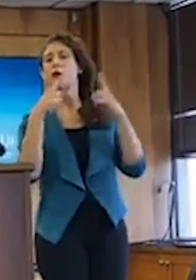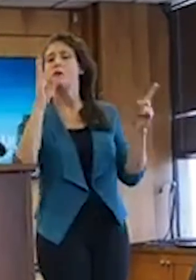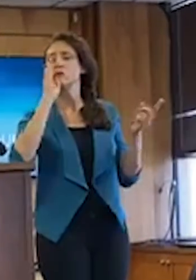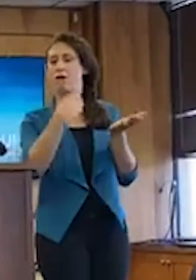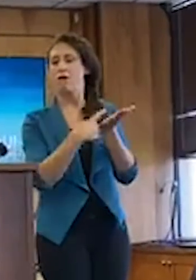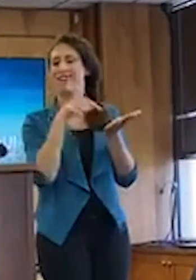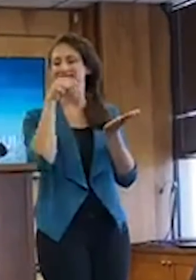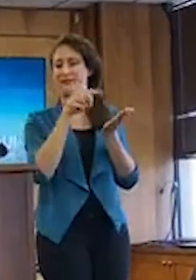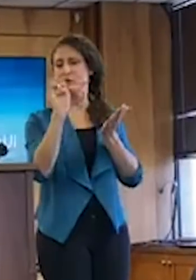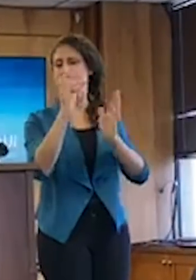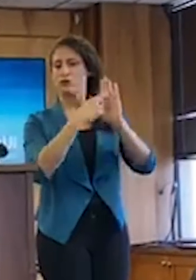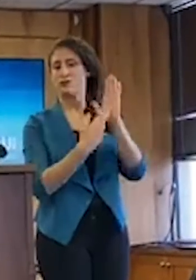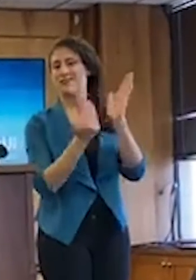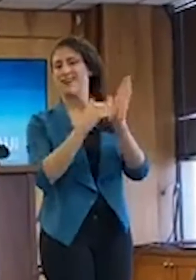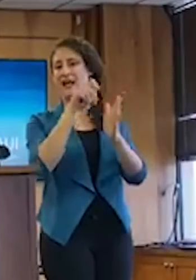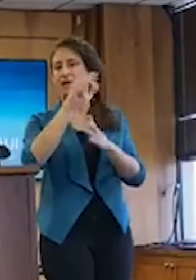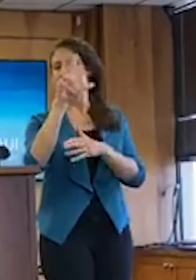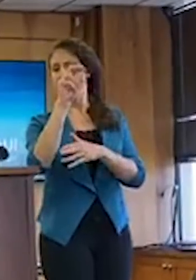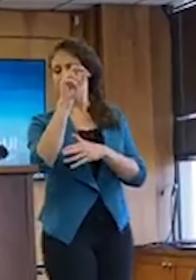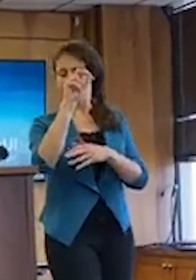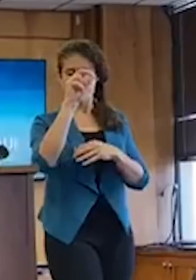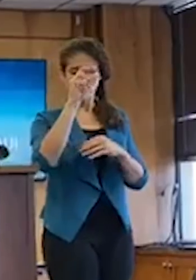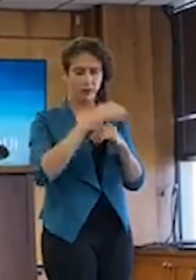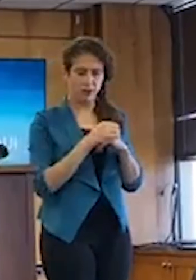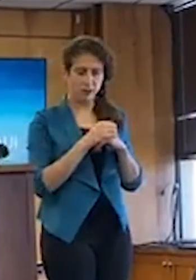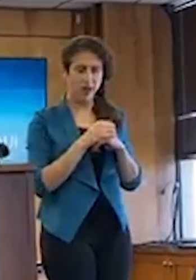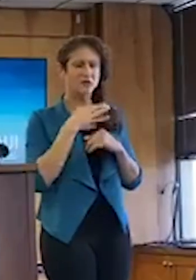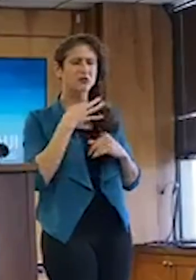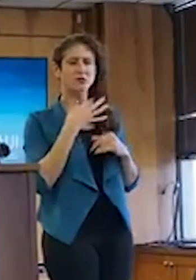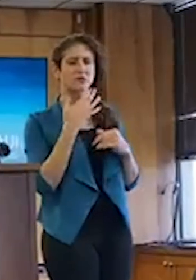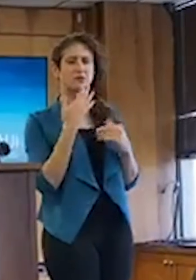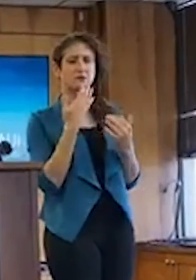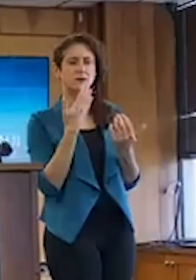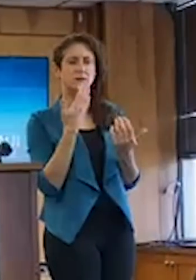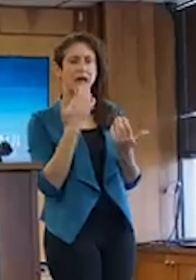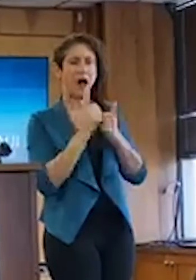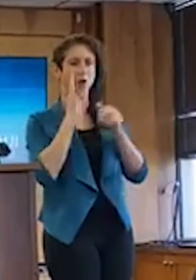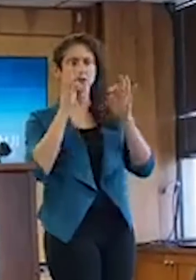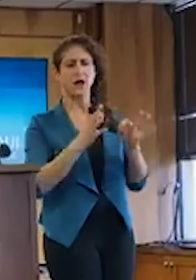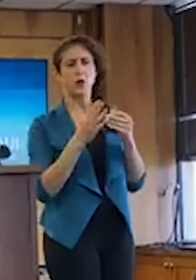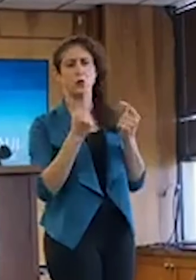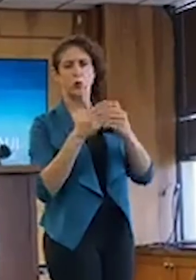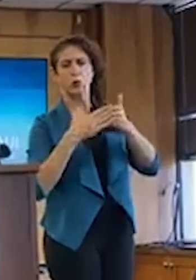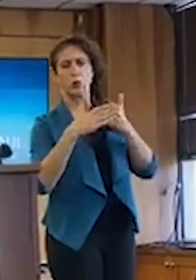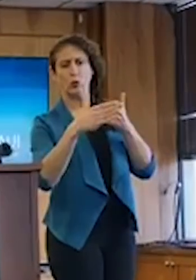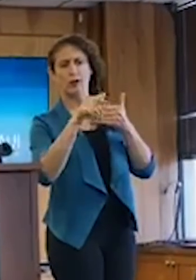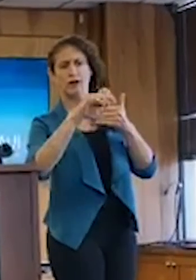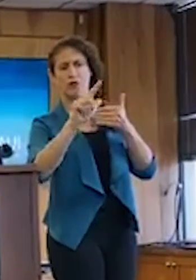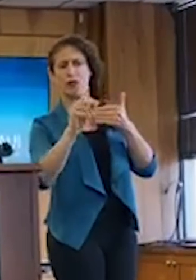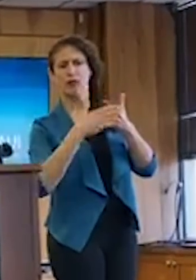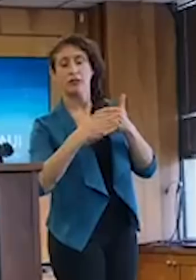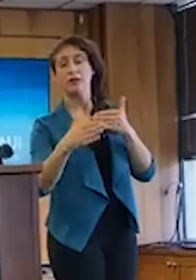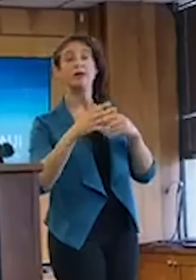date. What will the criteria be, and how might you modify the order at that point? Depending on the circumstances, this